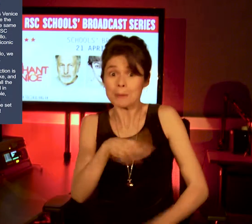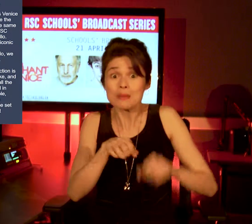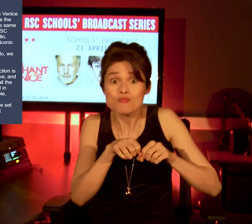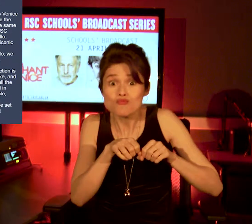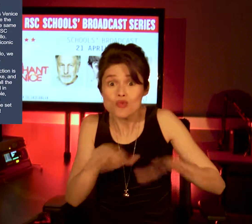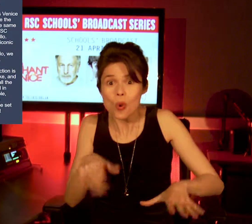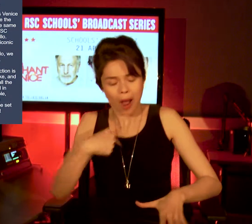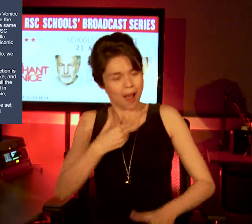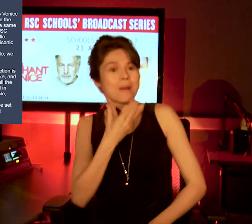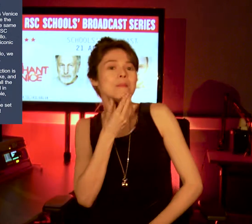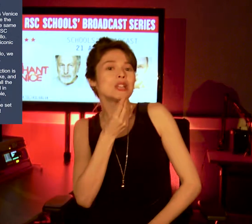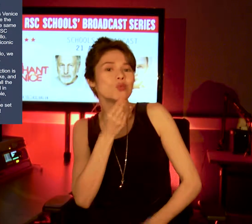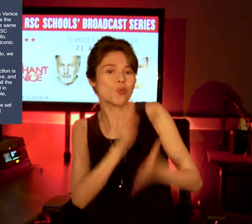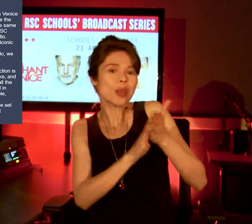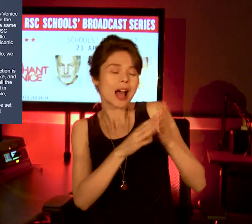RSC Schools broadcast of Othello.